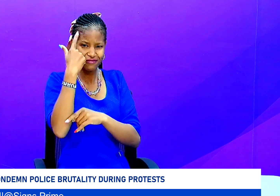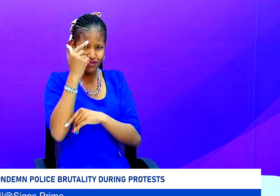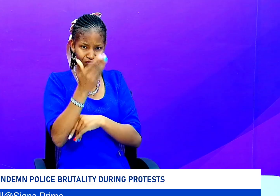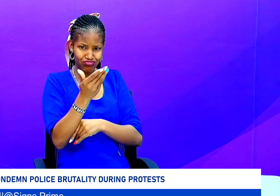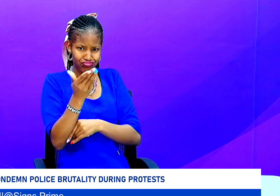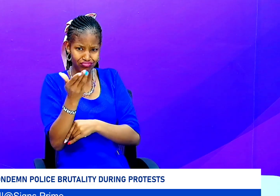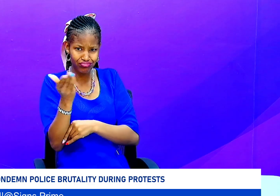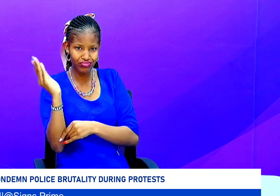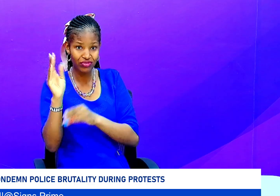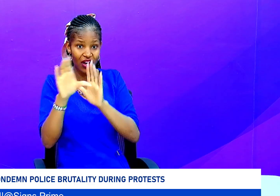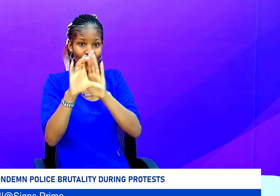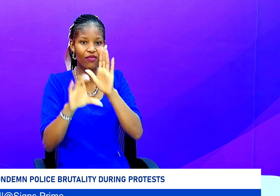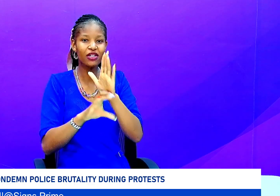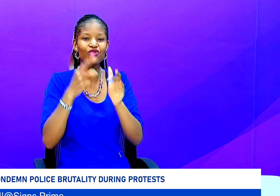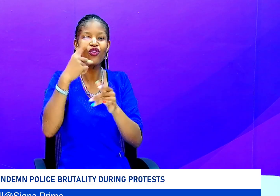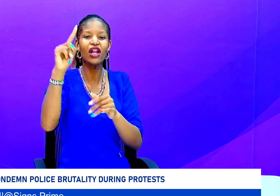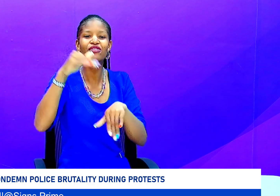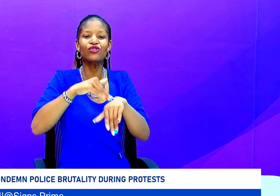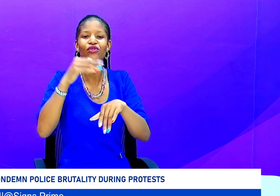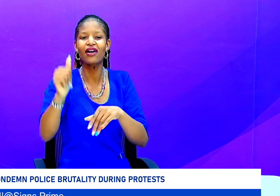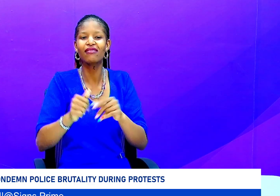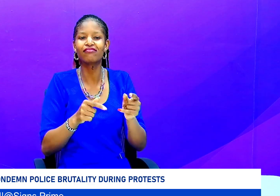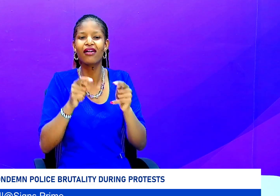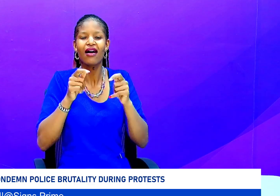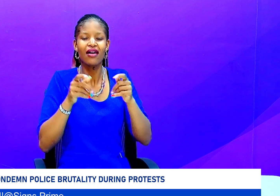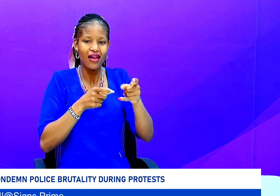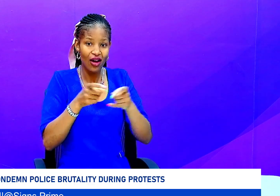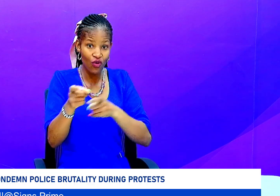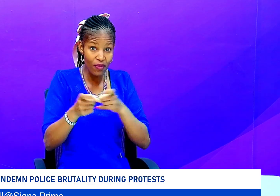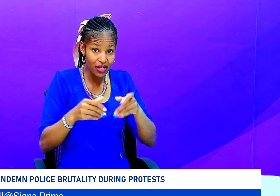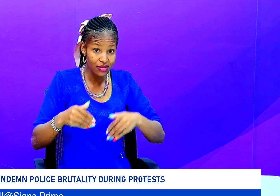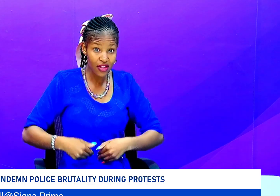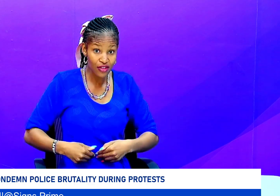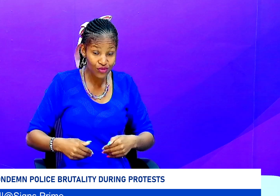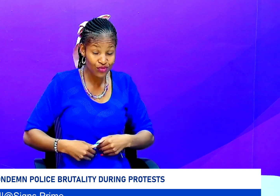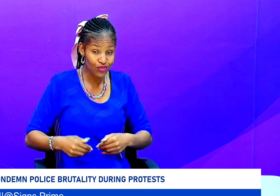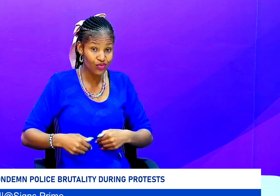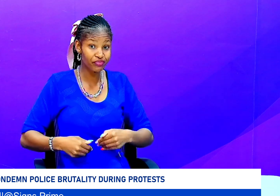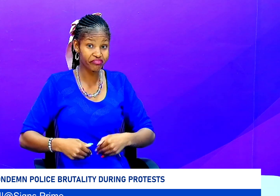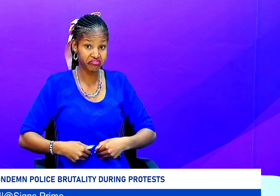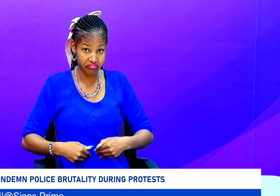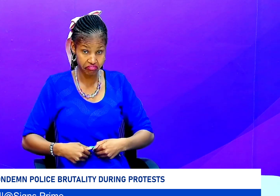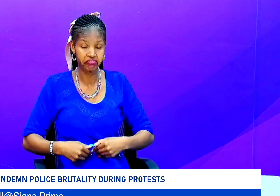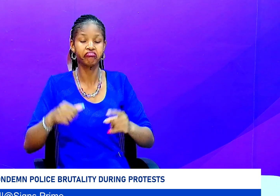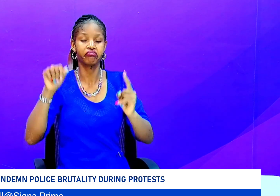claiming that officers have been planning to block them from exercising their constitutional right